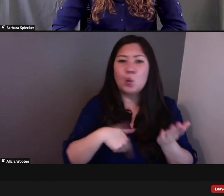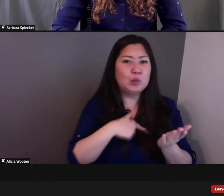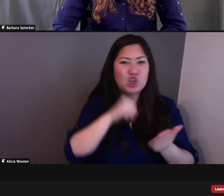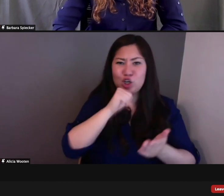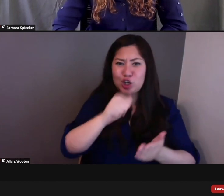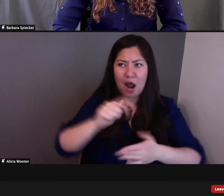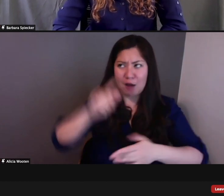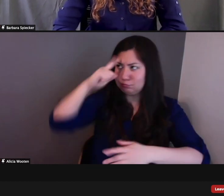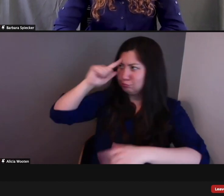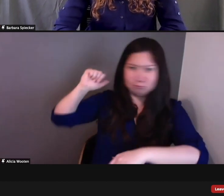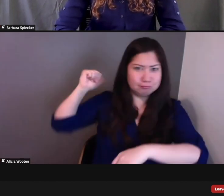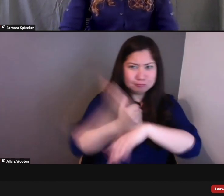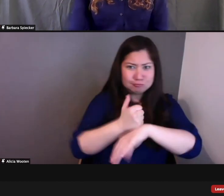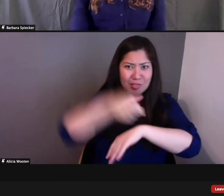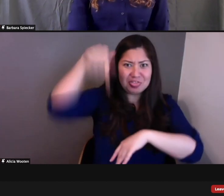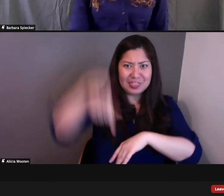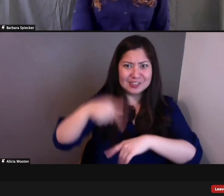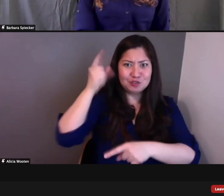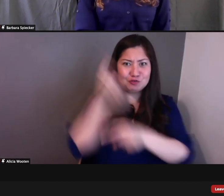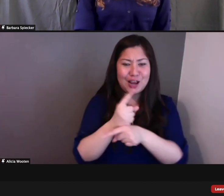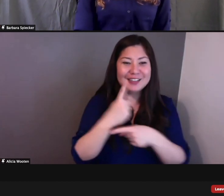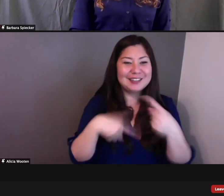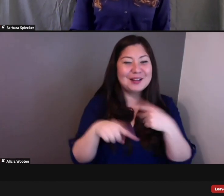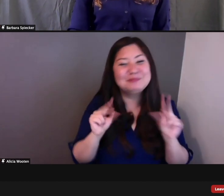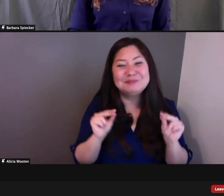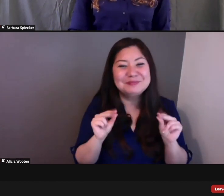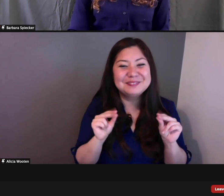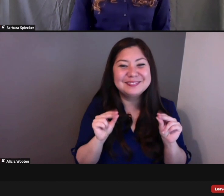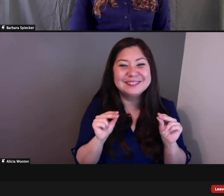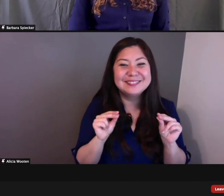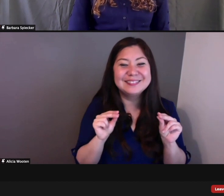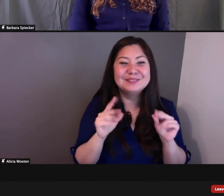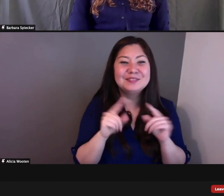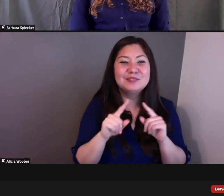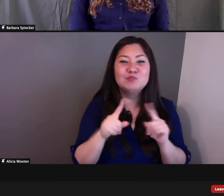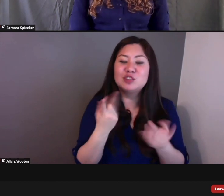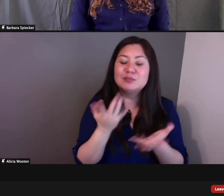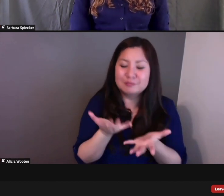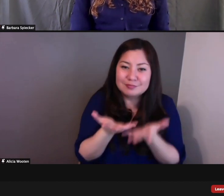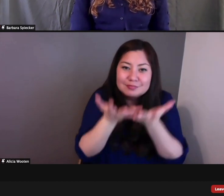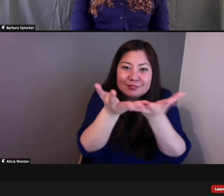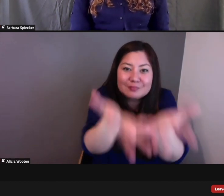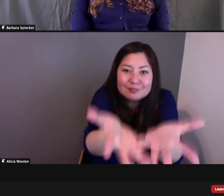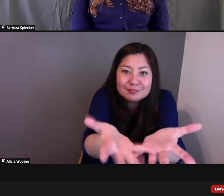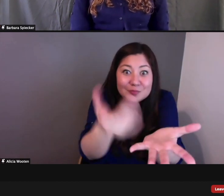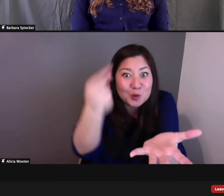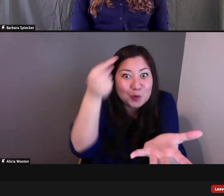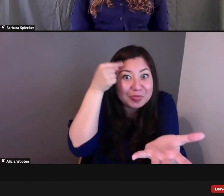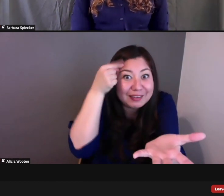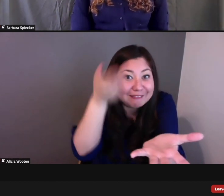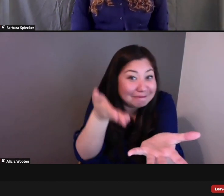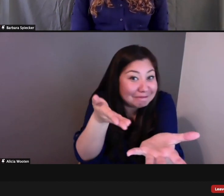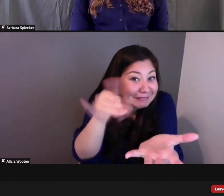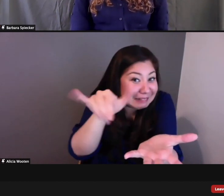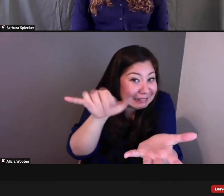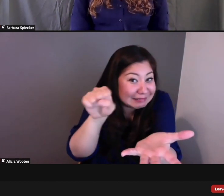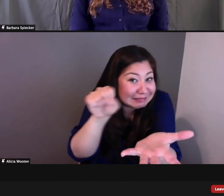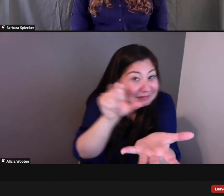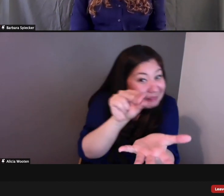the signs that you see, we don't always create it from scratch. We are pulling from things that people